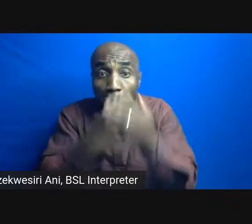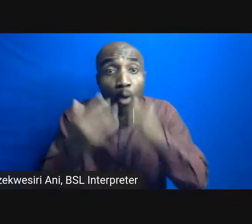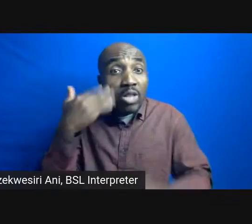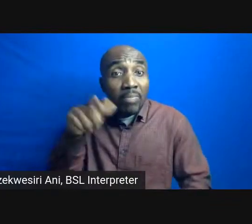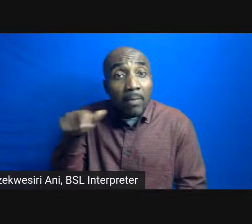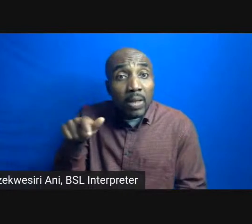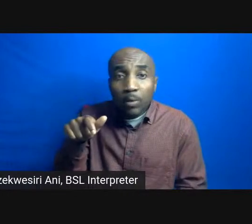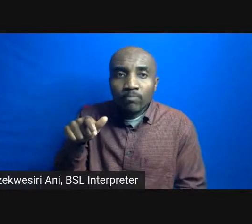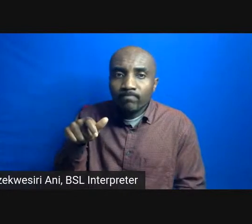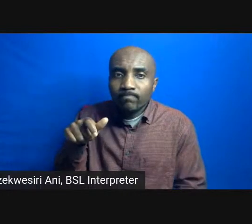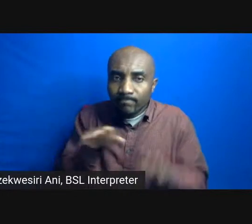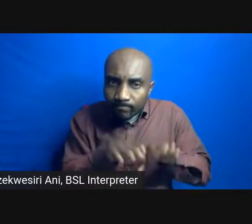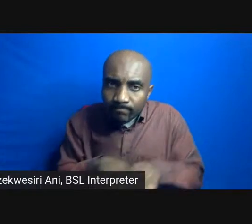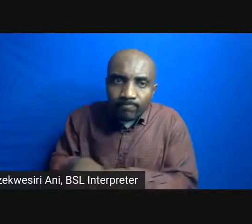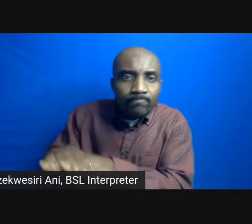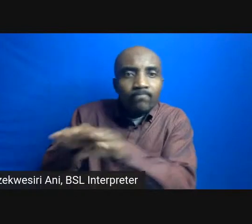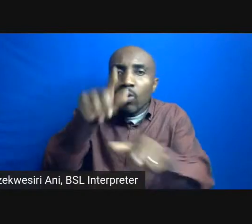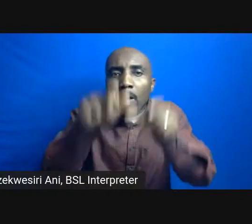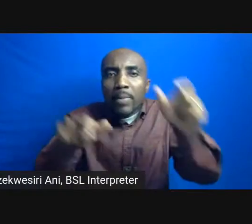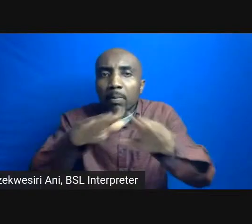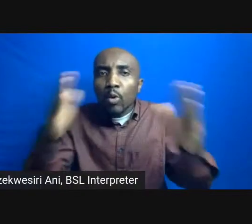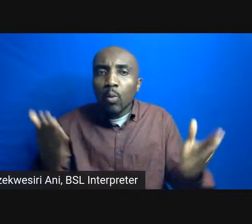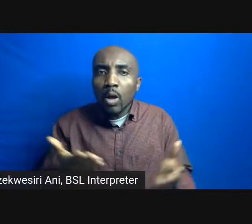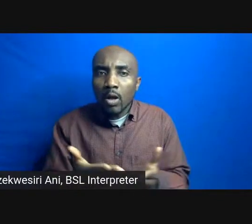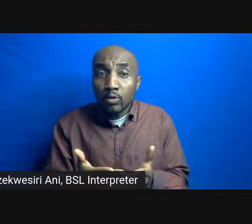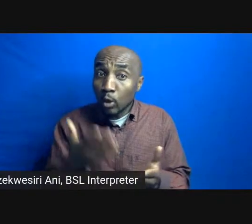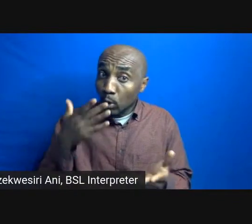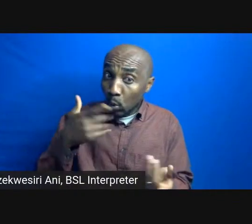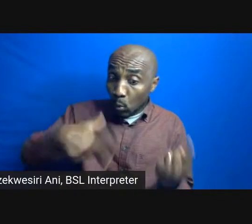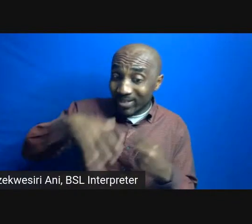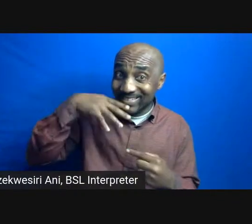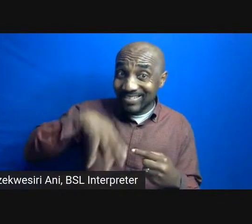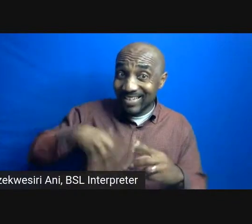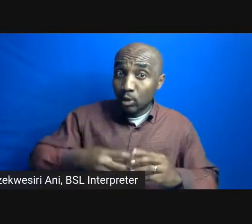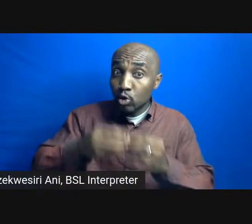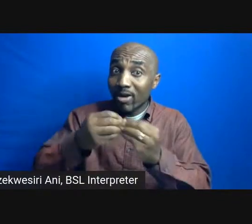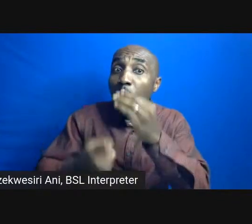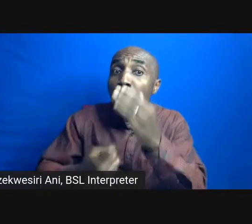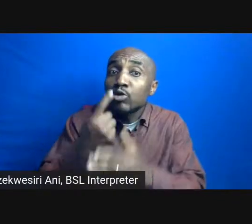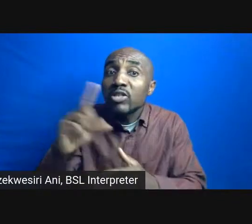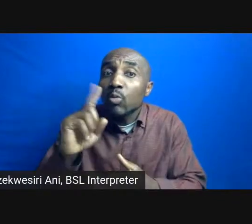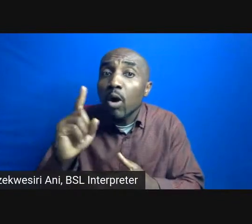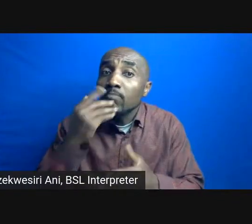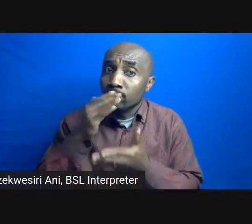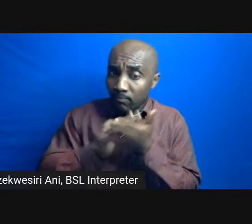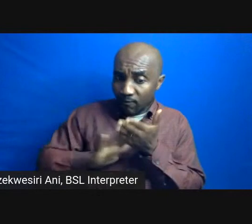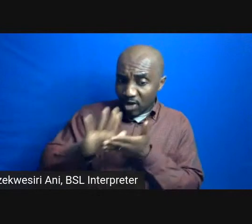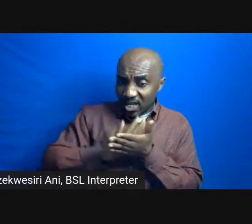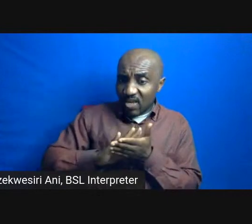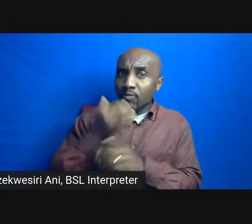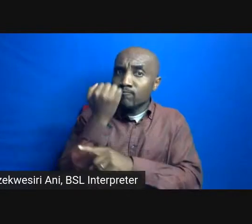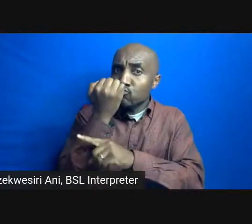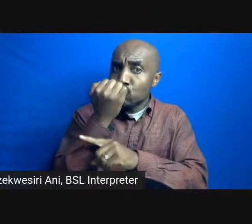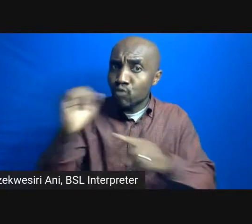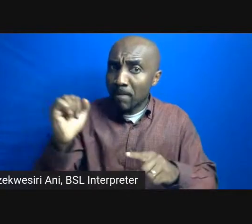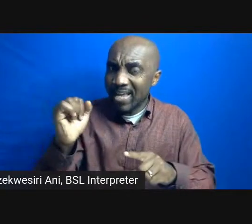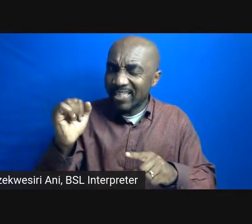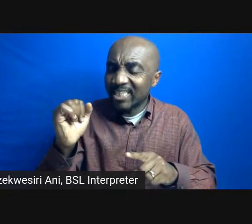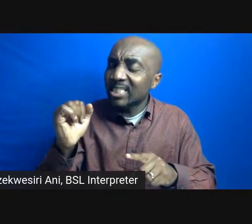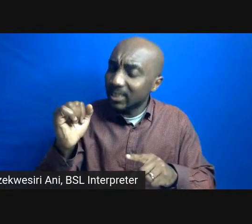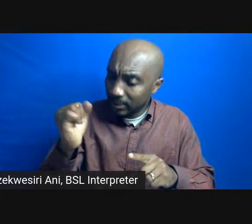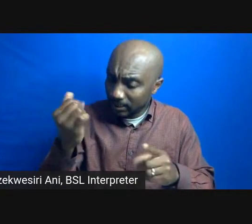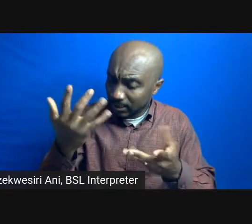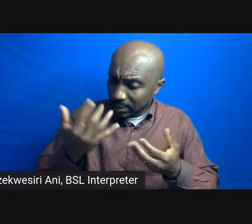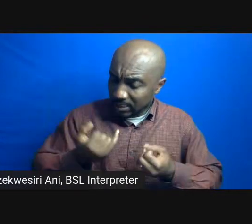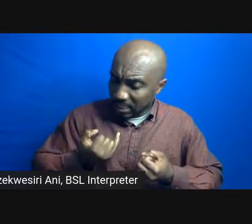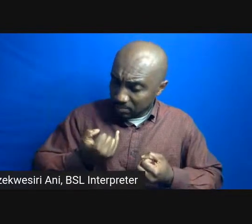all people. We need to create the opportunity to forgive, to repent, to restore, and